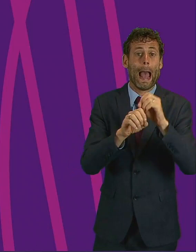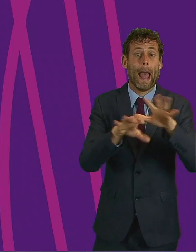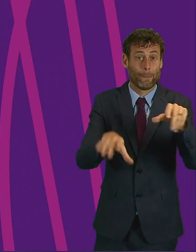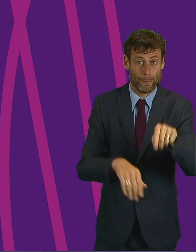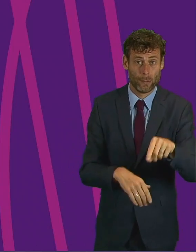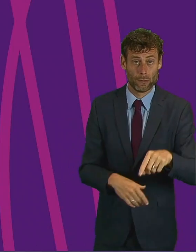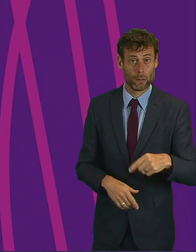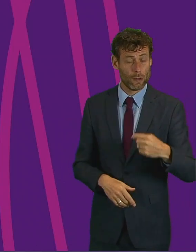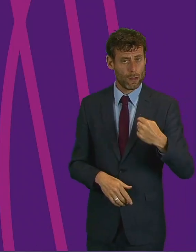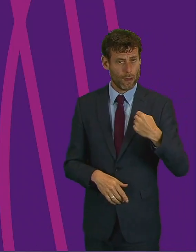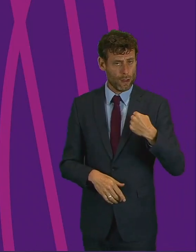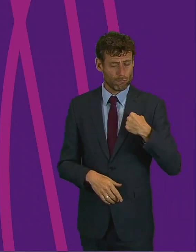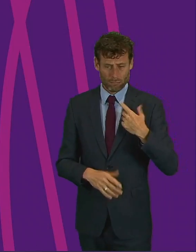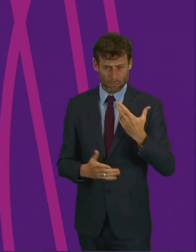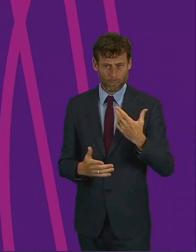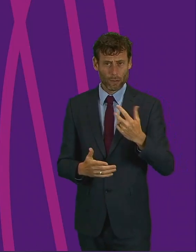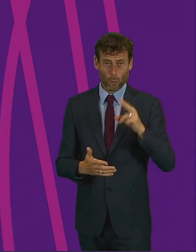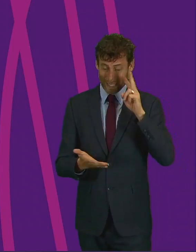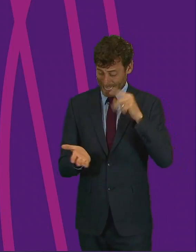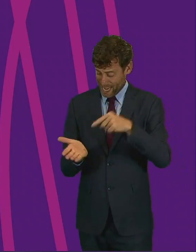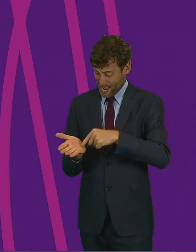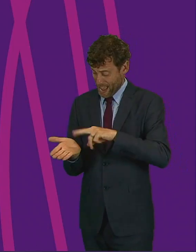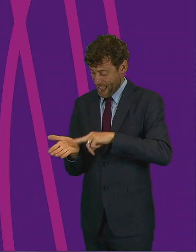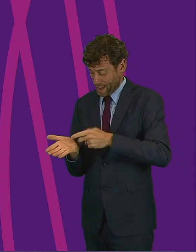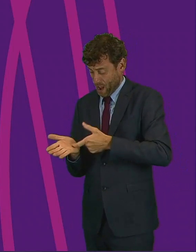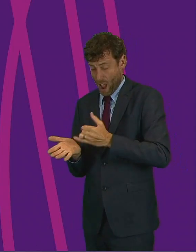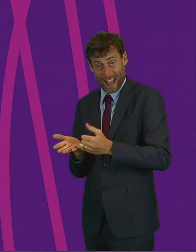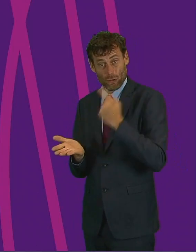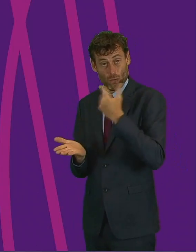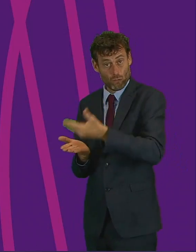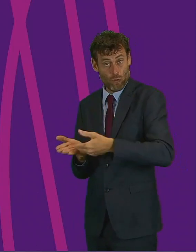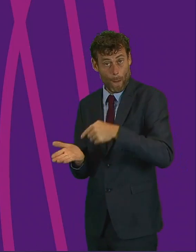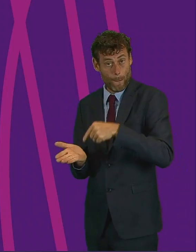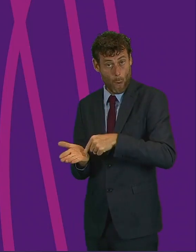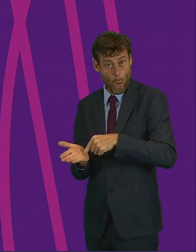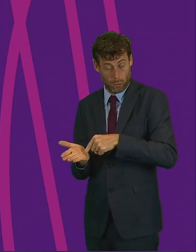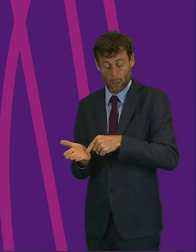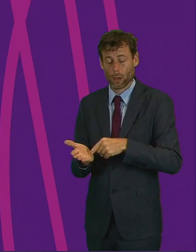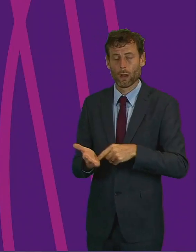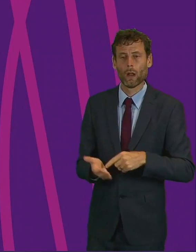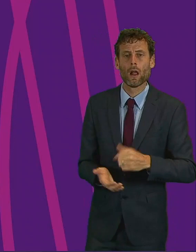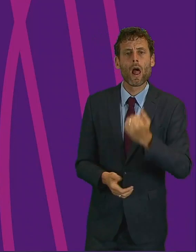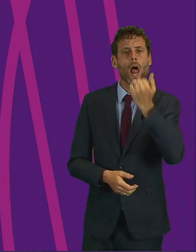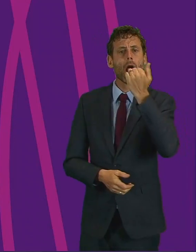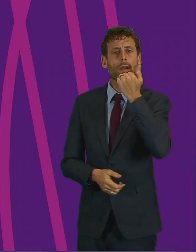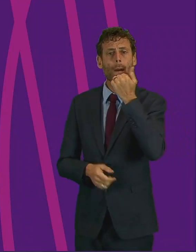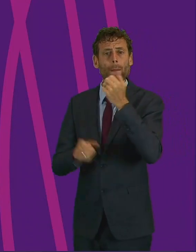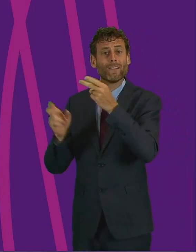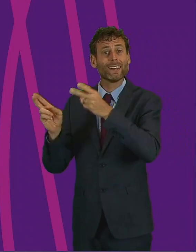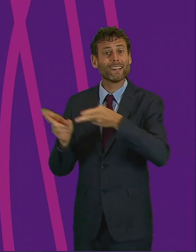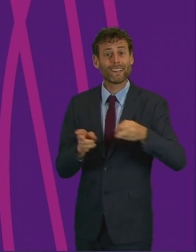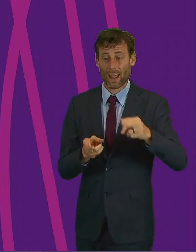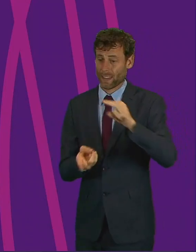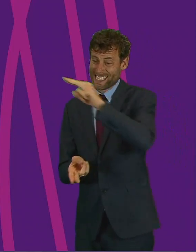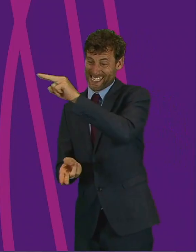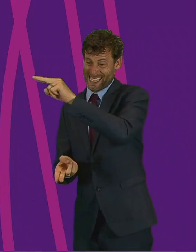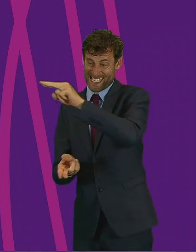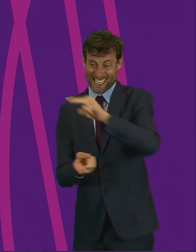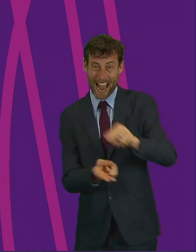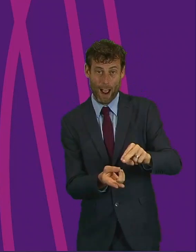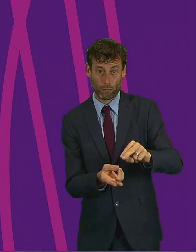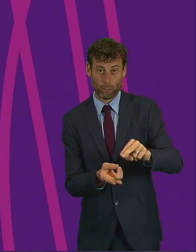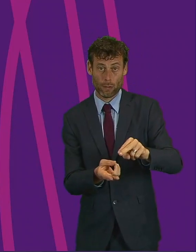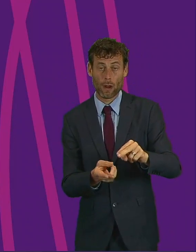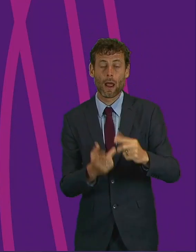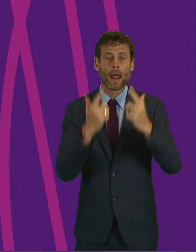see today in the NRS report, we are seeing the numbers of deaths in care homes decline. It is declining slightly faster than